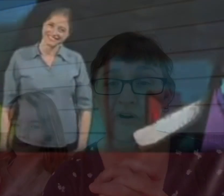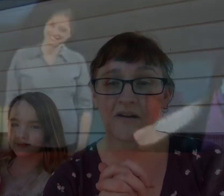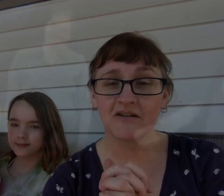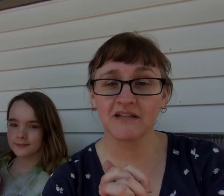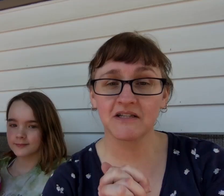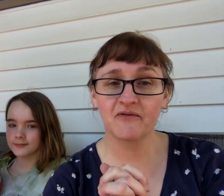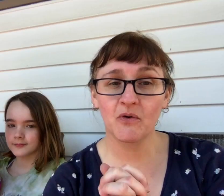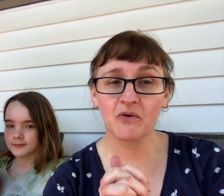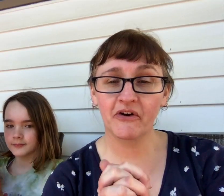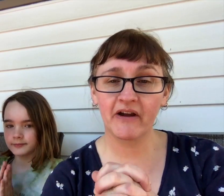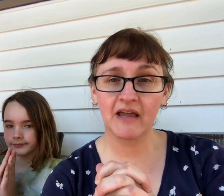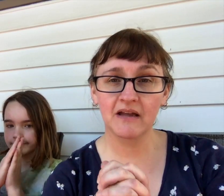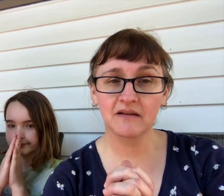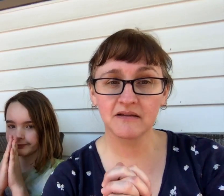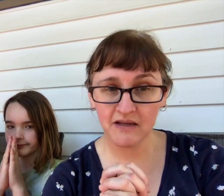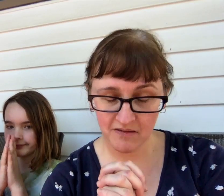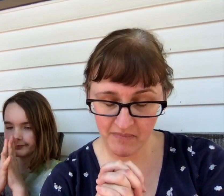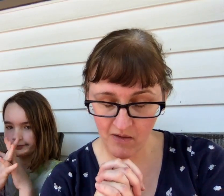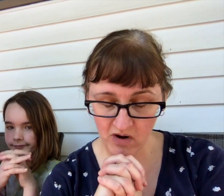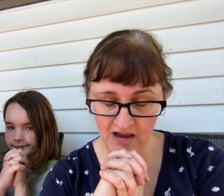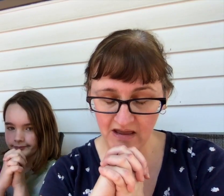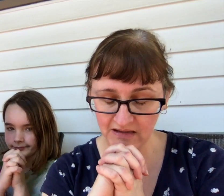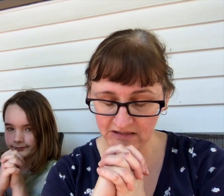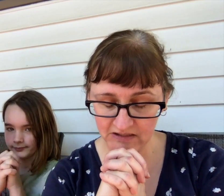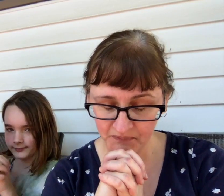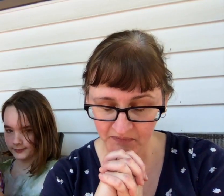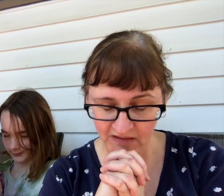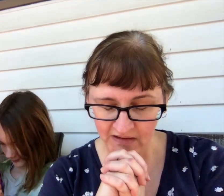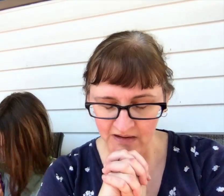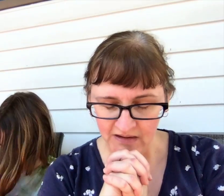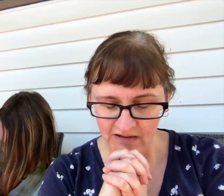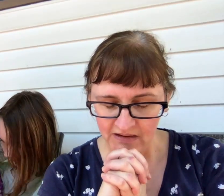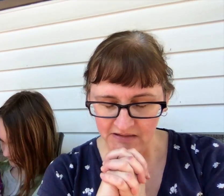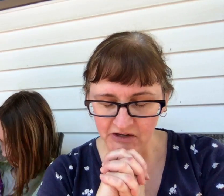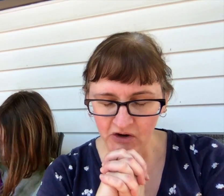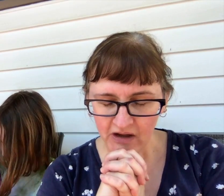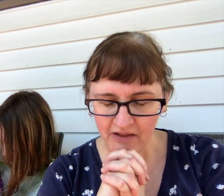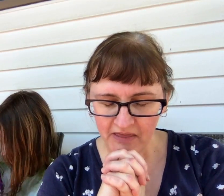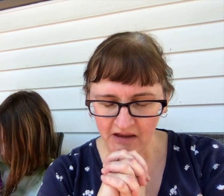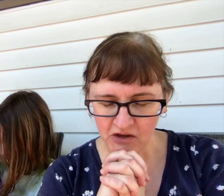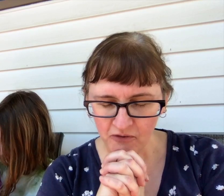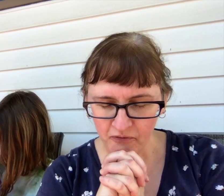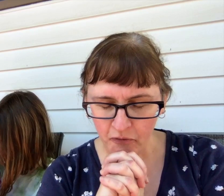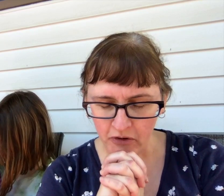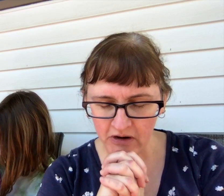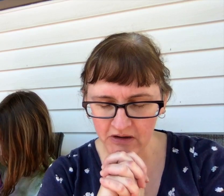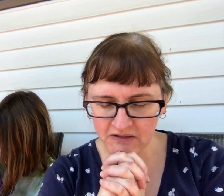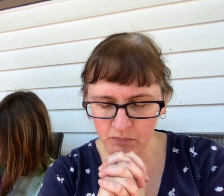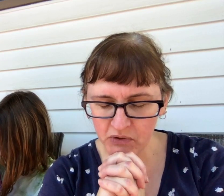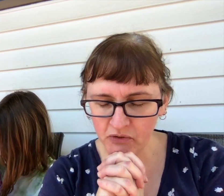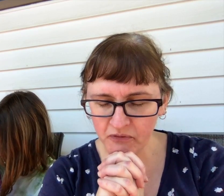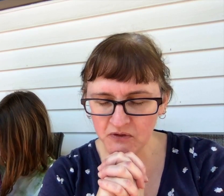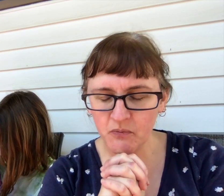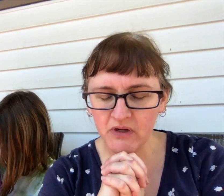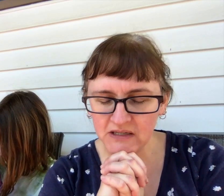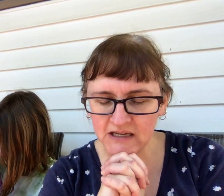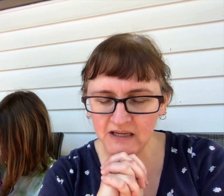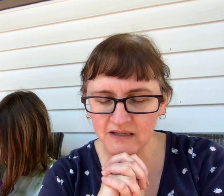Let's fold our hands and bow our heads. Dear God, thank you for beautiful spring days.